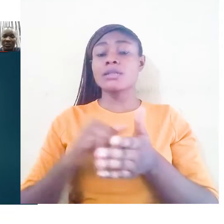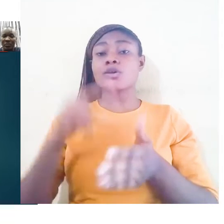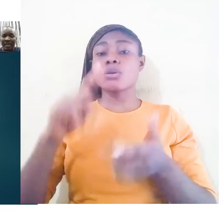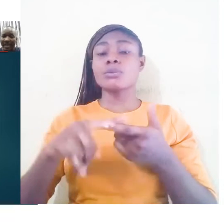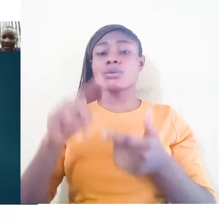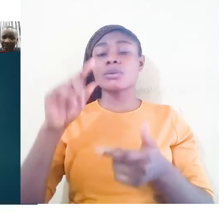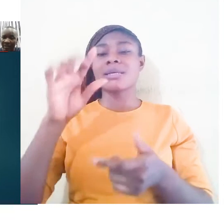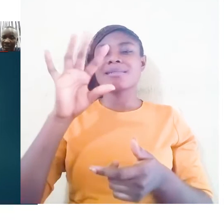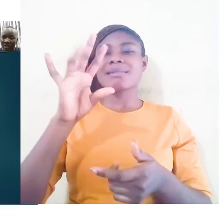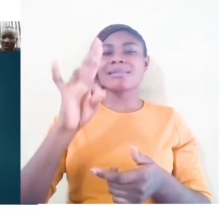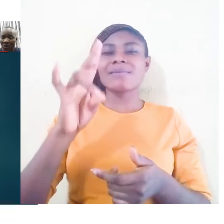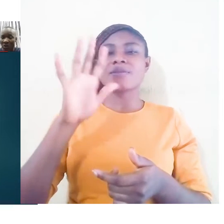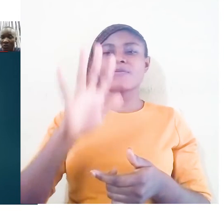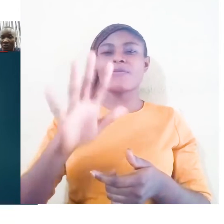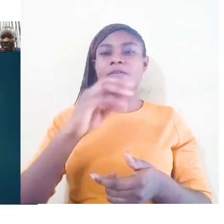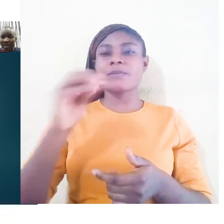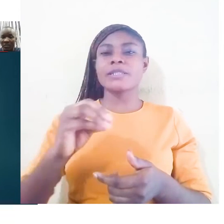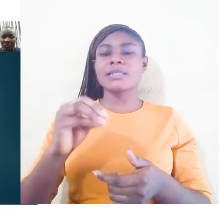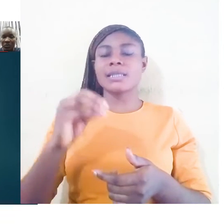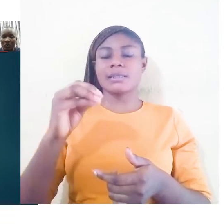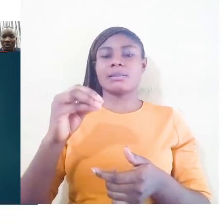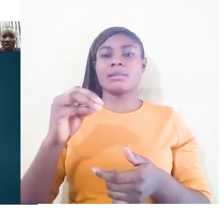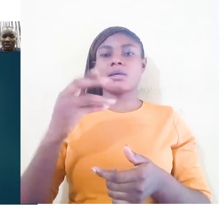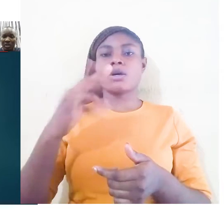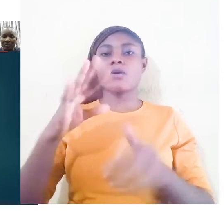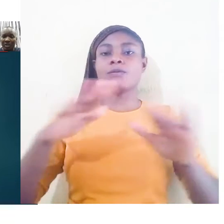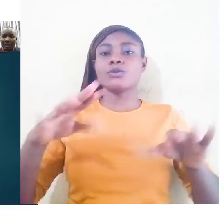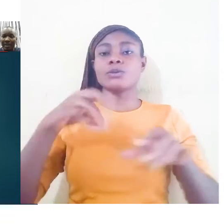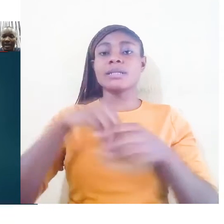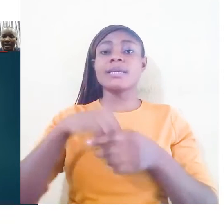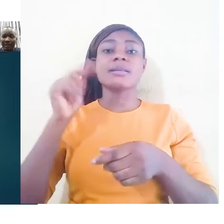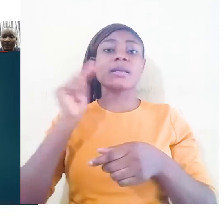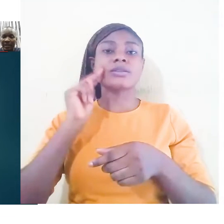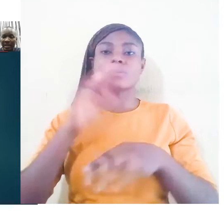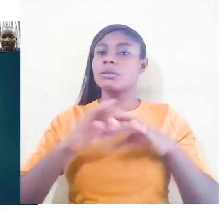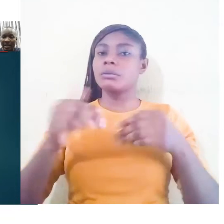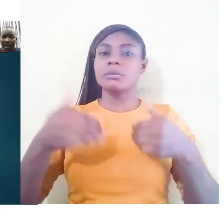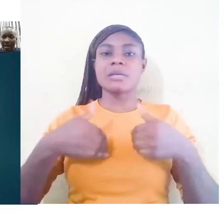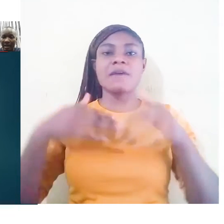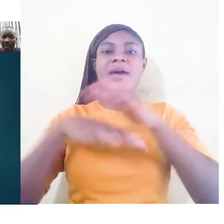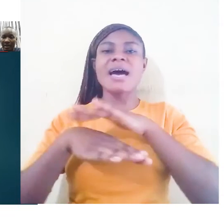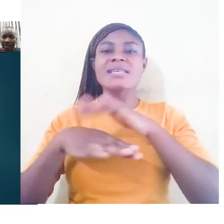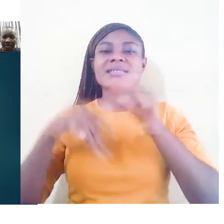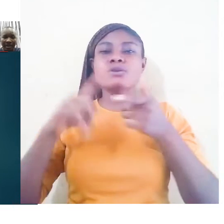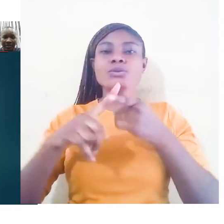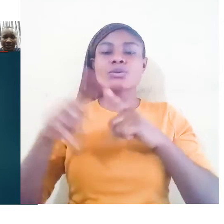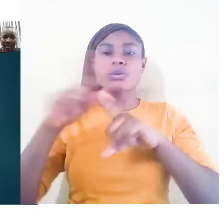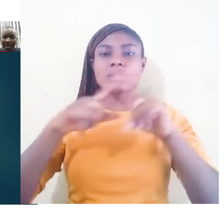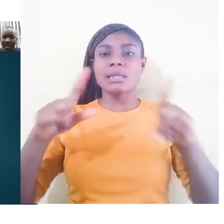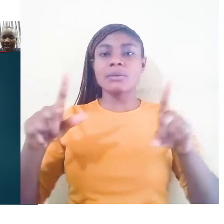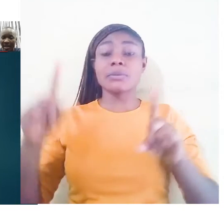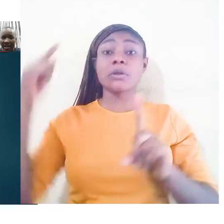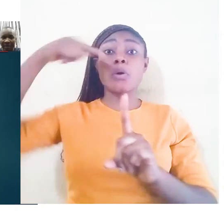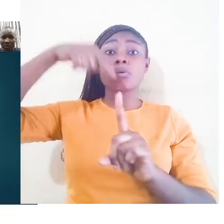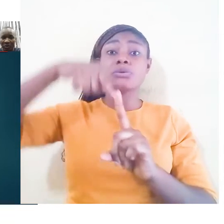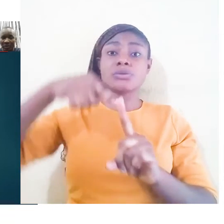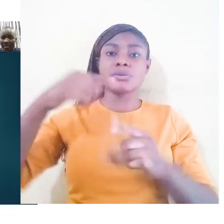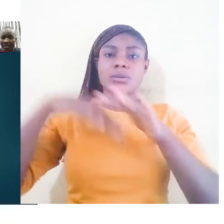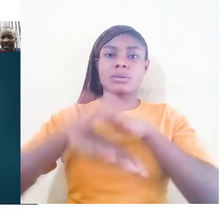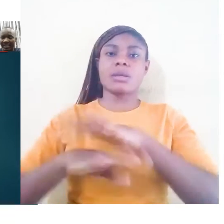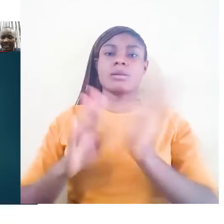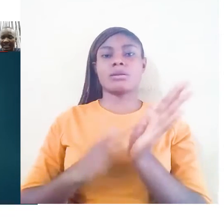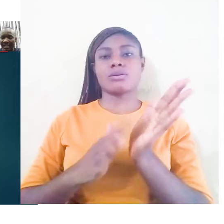access to sign language until they get to school. Studied by Asanye and Emerson and